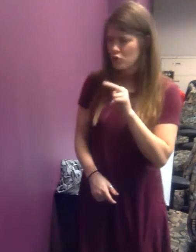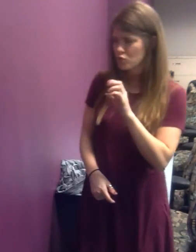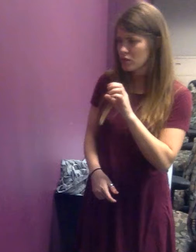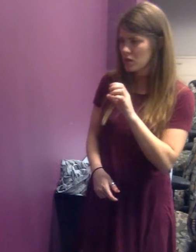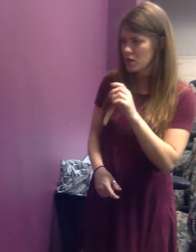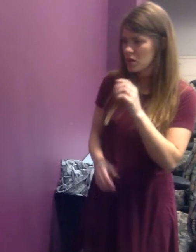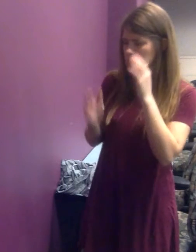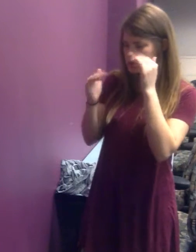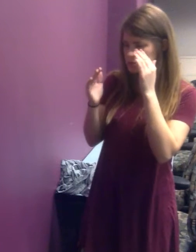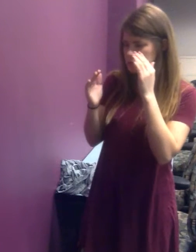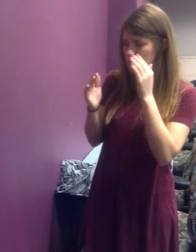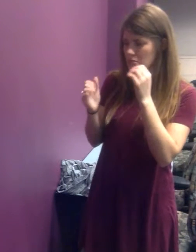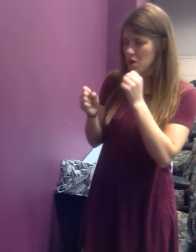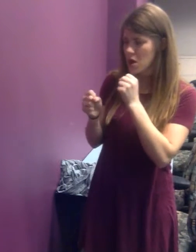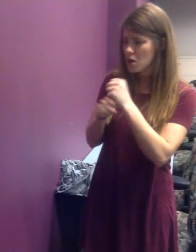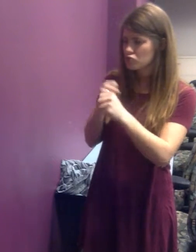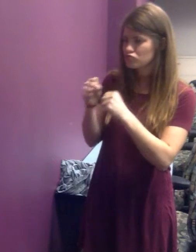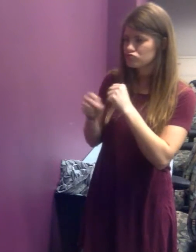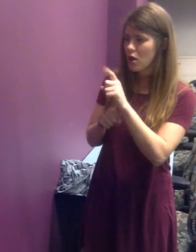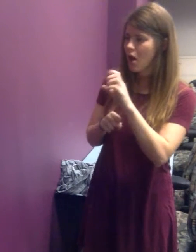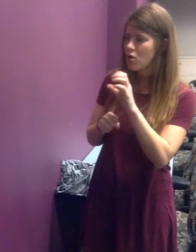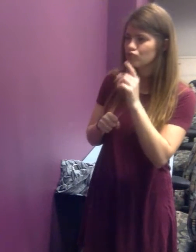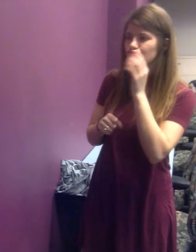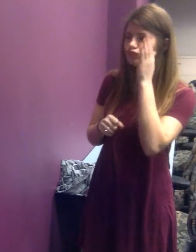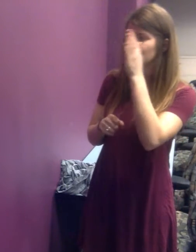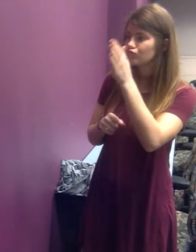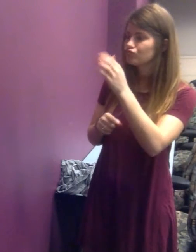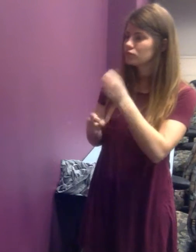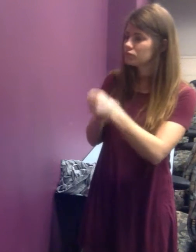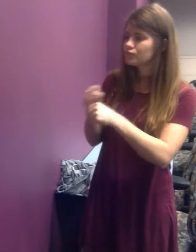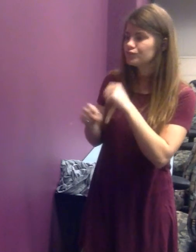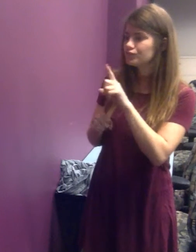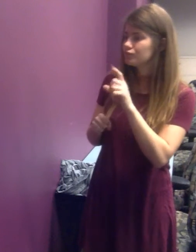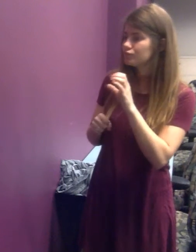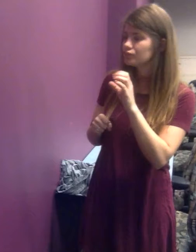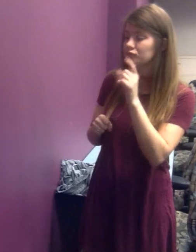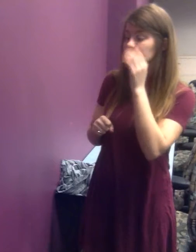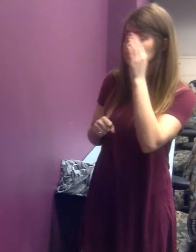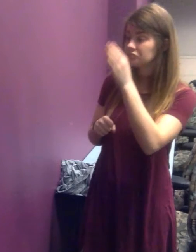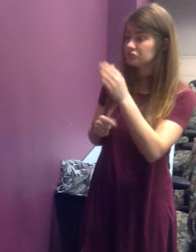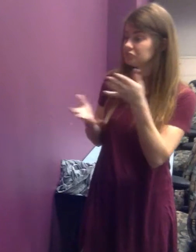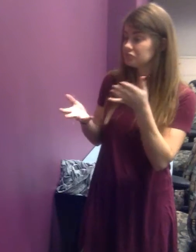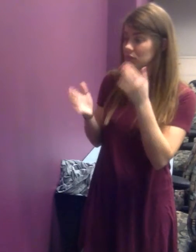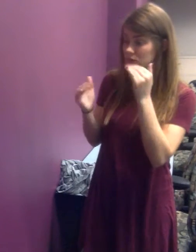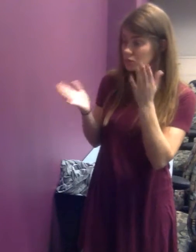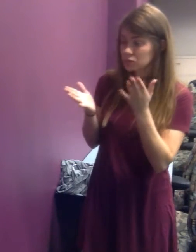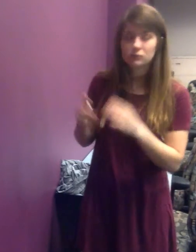to expect a 39-inch ocean rise, an estimate in the middle of a range consistent with other predictions for the region. 39